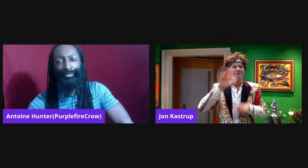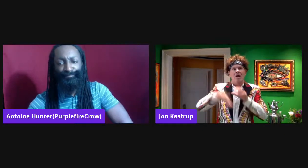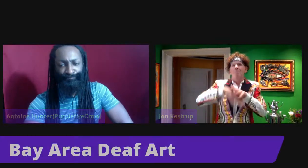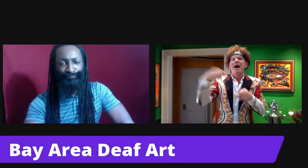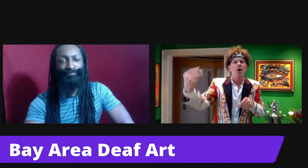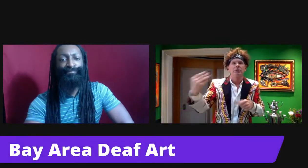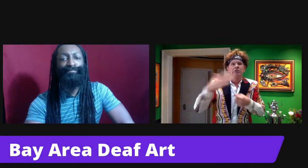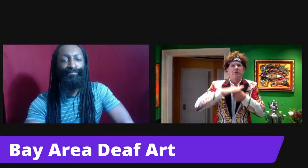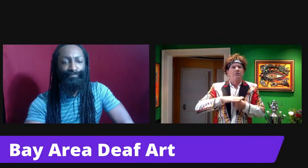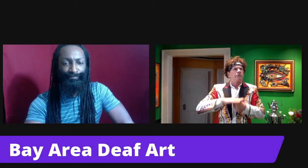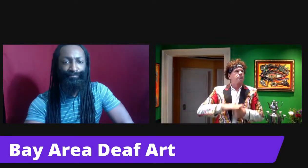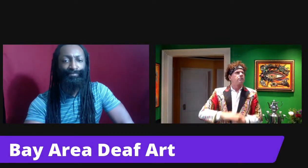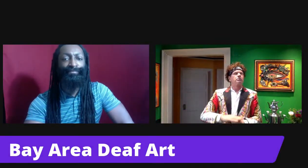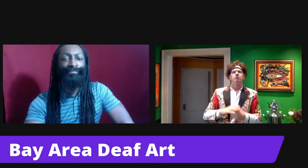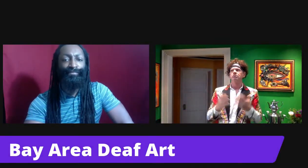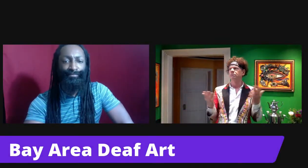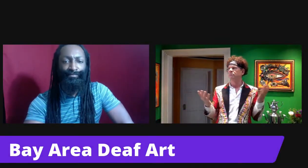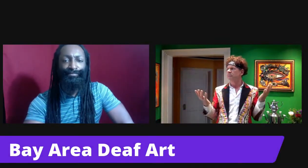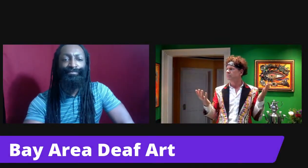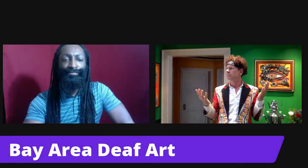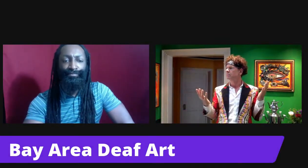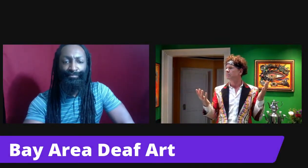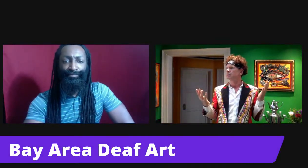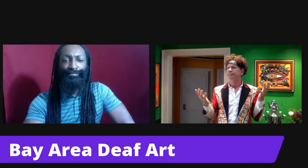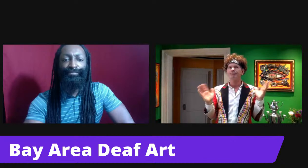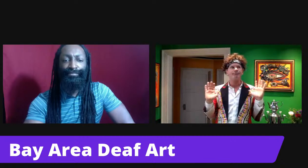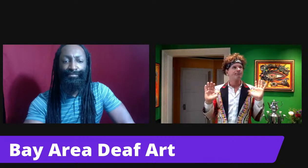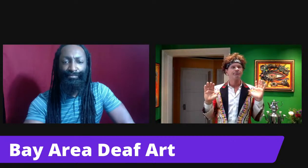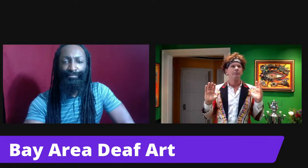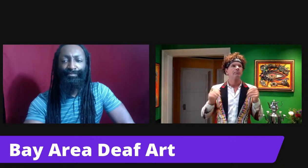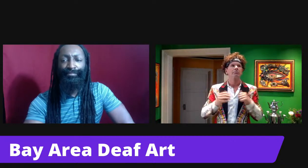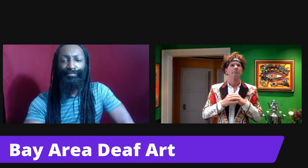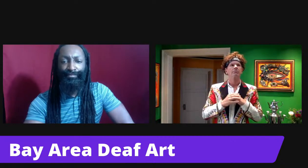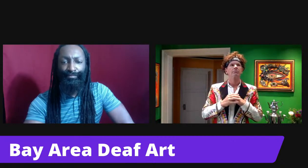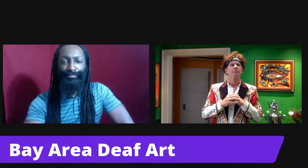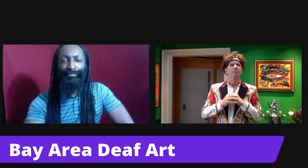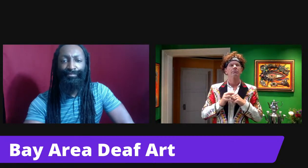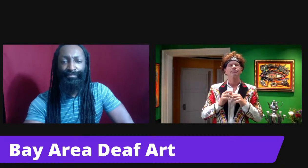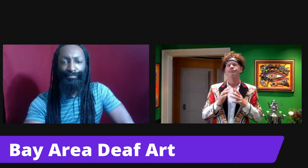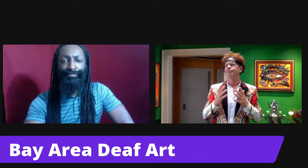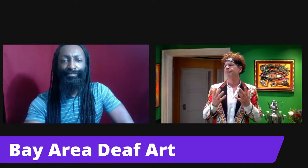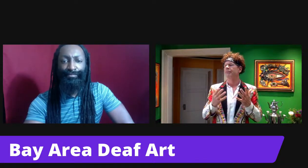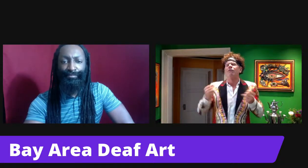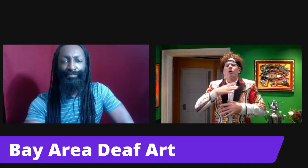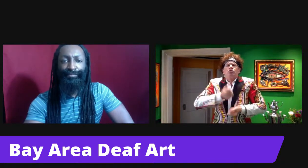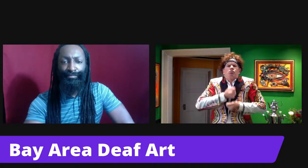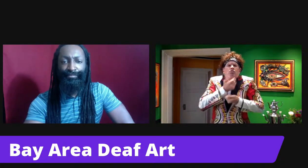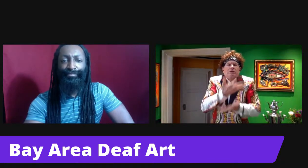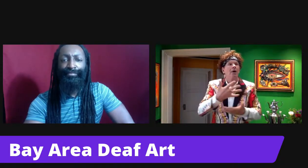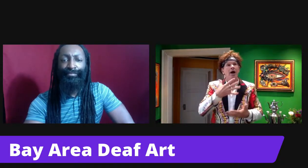And so my imagination, my creativity, my gayness wanted to come out.